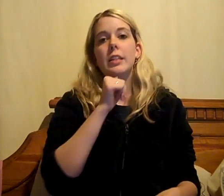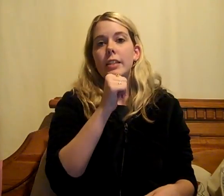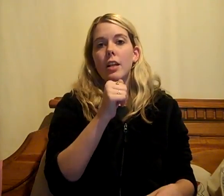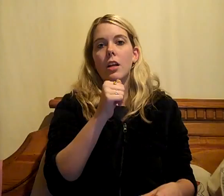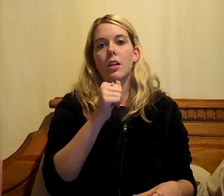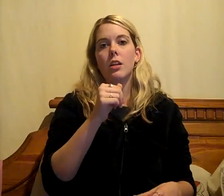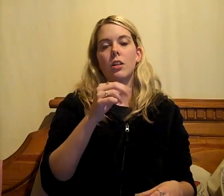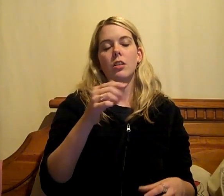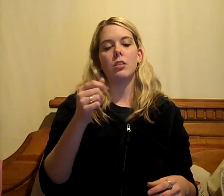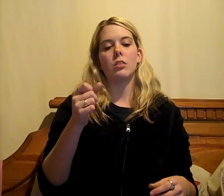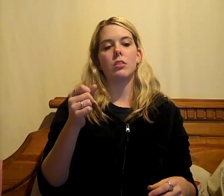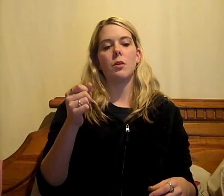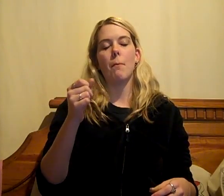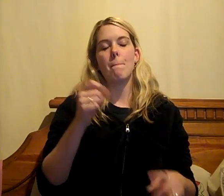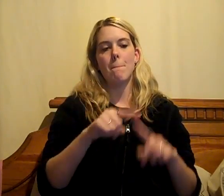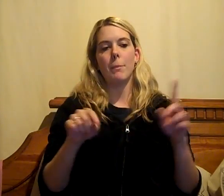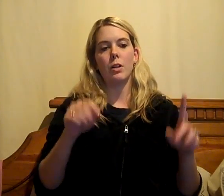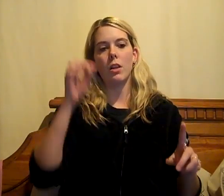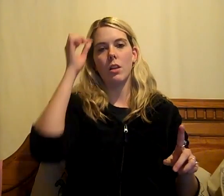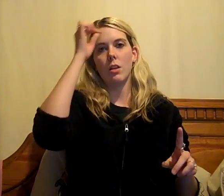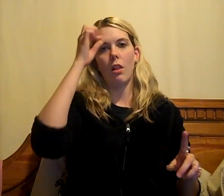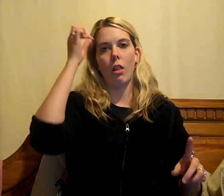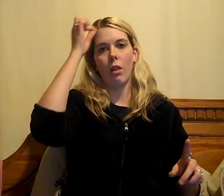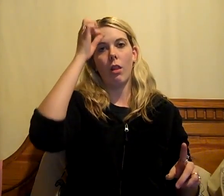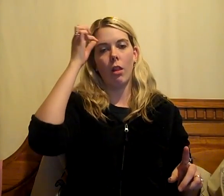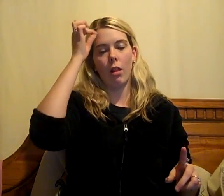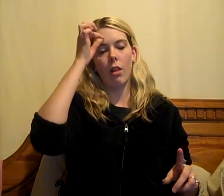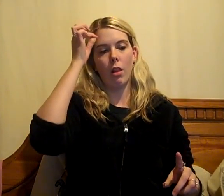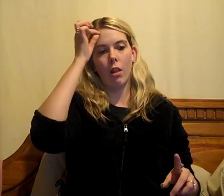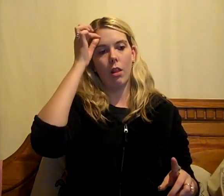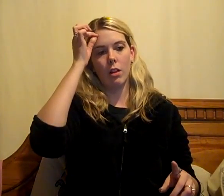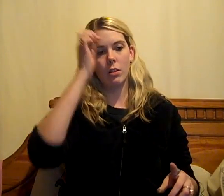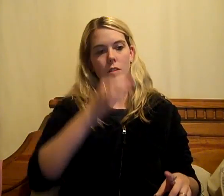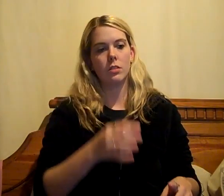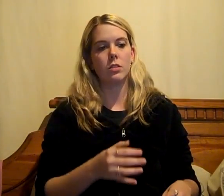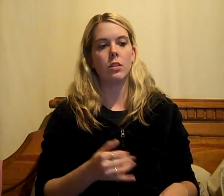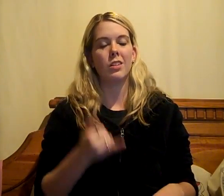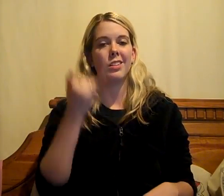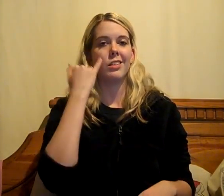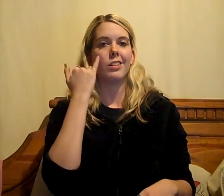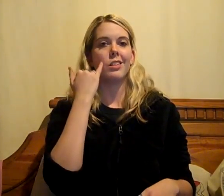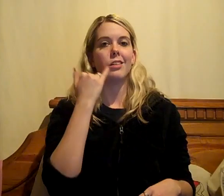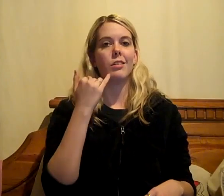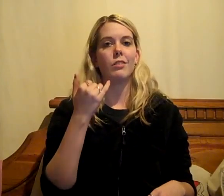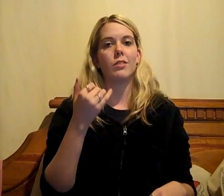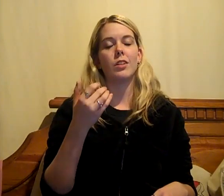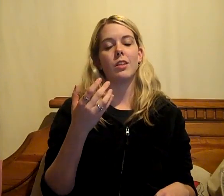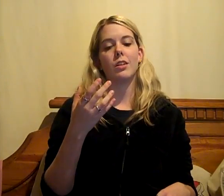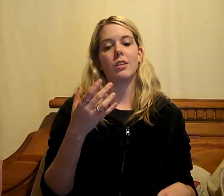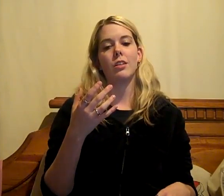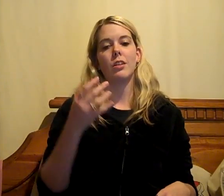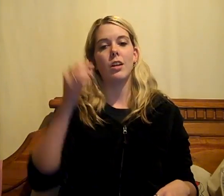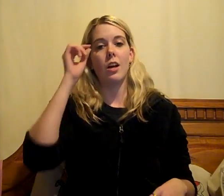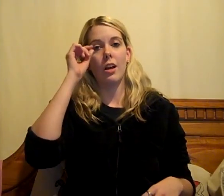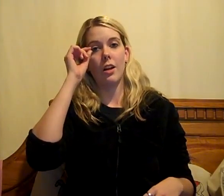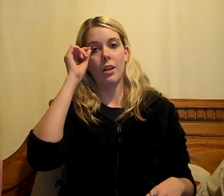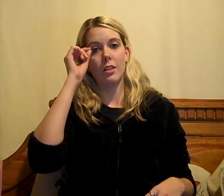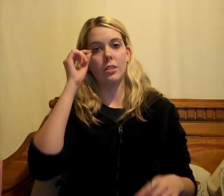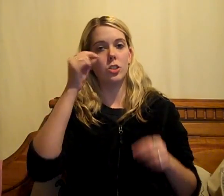so eyelash glue, and with eyelash glue, whether you're using eyelashes or whatever, you want to like leave it for a minute so it gets tacky.